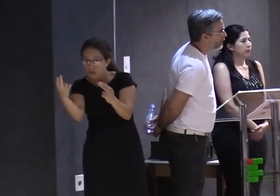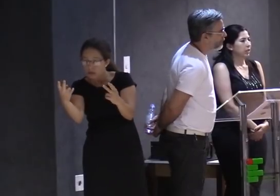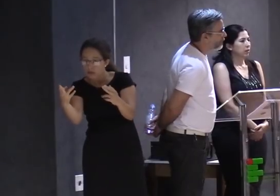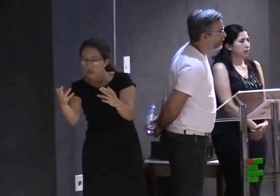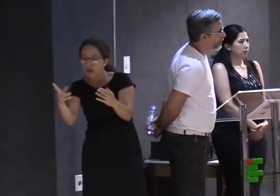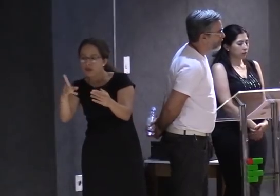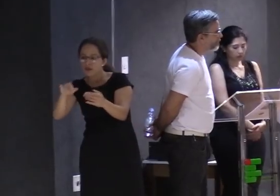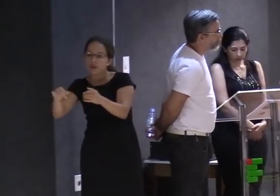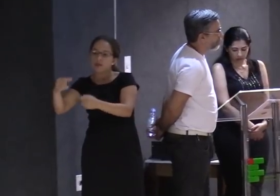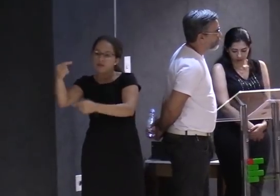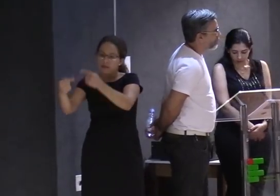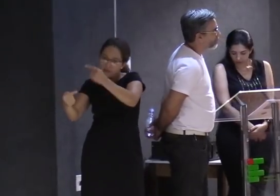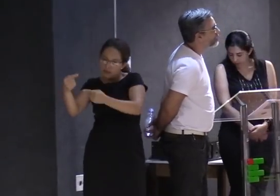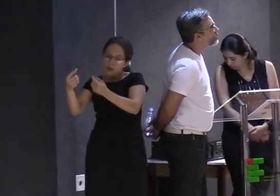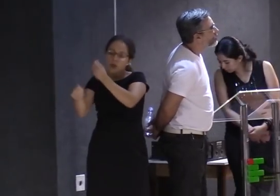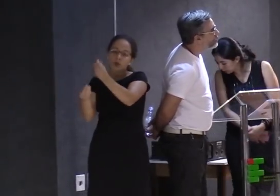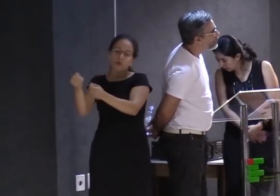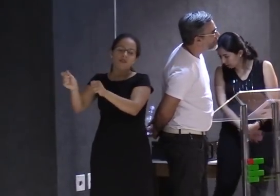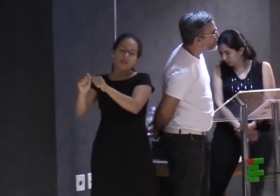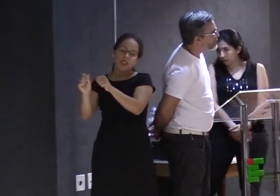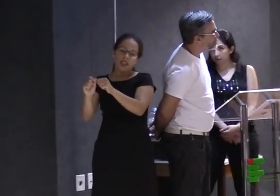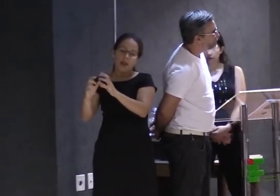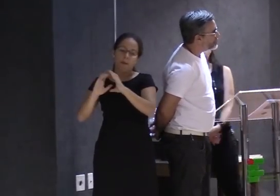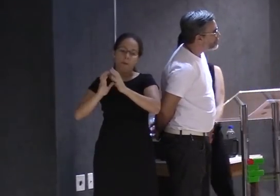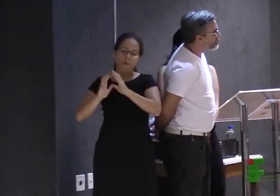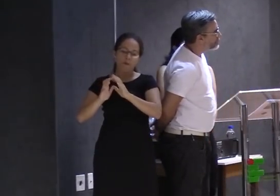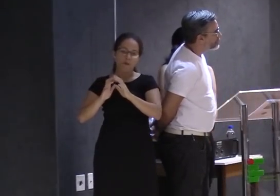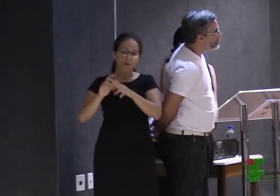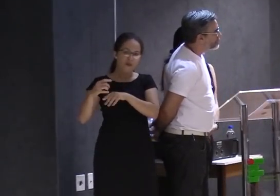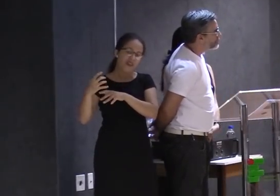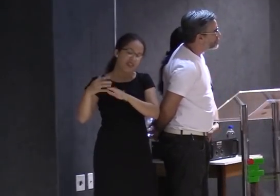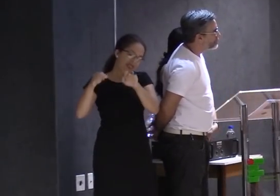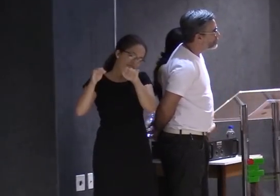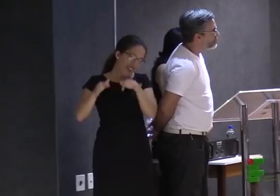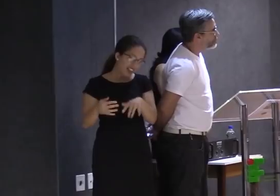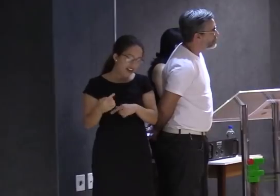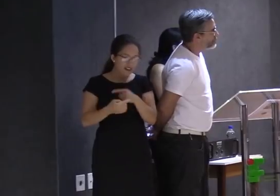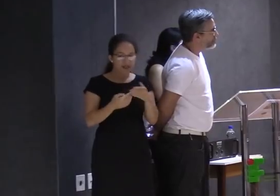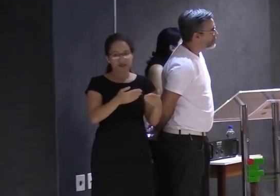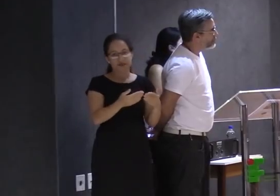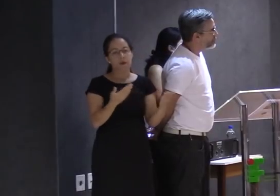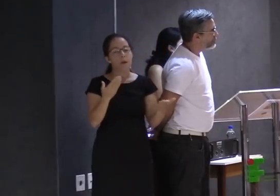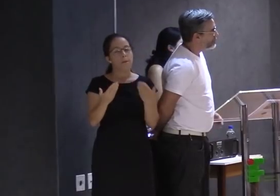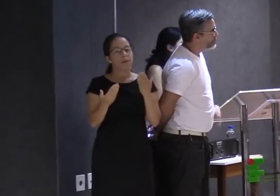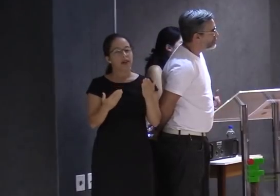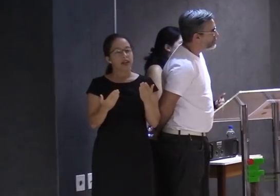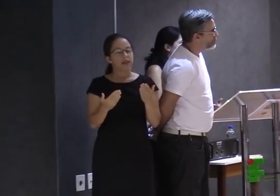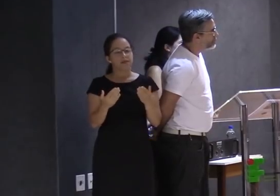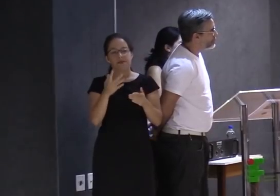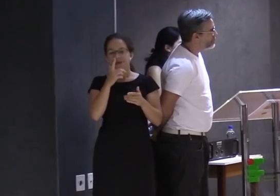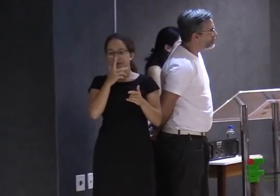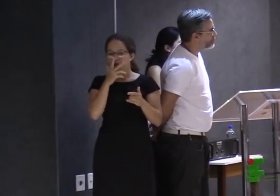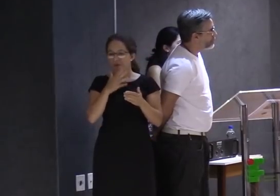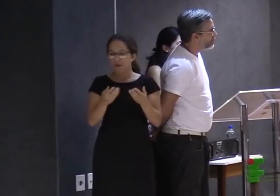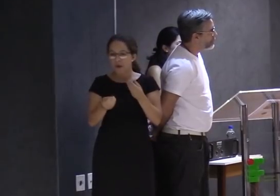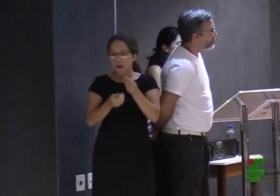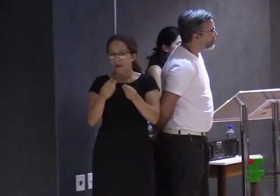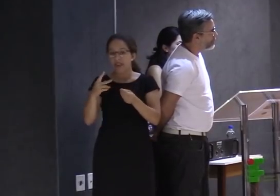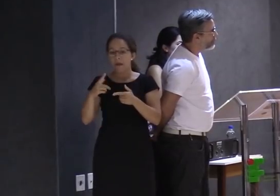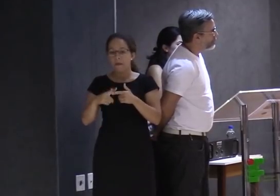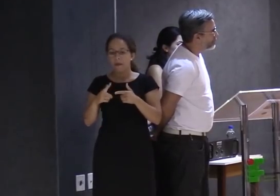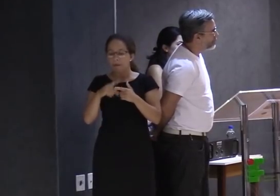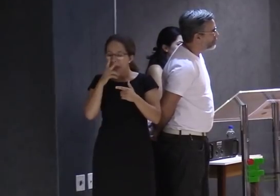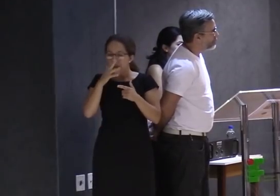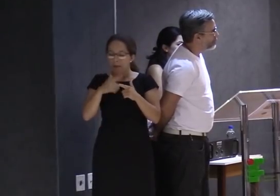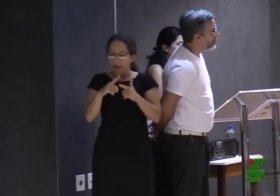snowball. Mas uma vez que você conversa com seu parceiro, você já está crescendo, fazendo a sua bola de neve crescer.